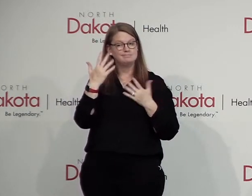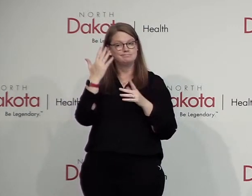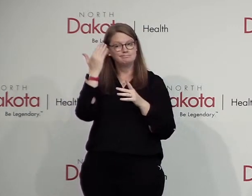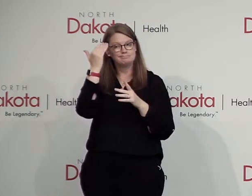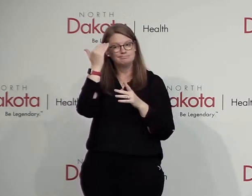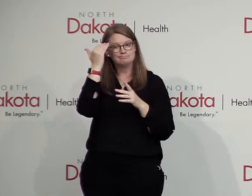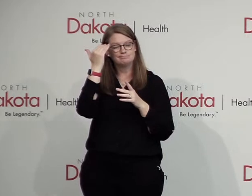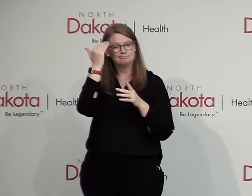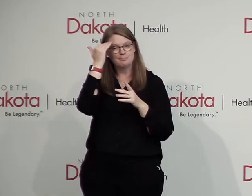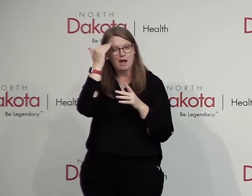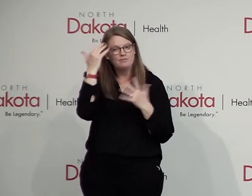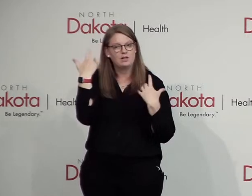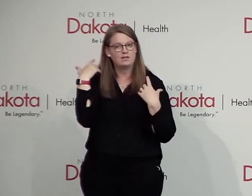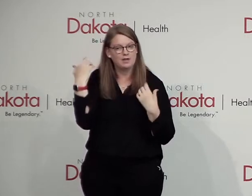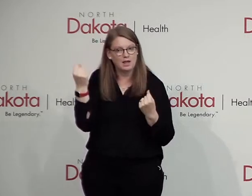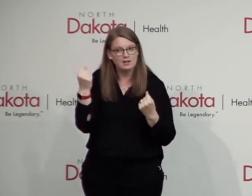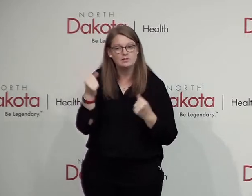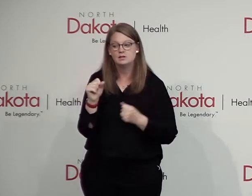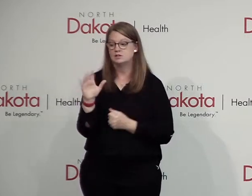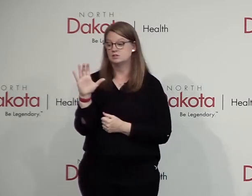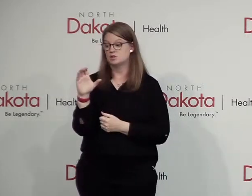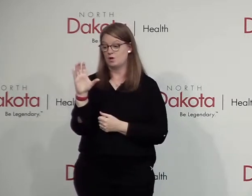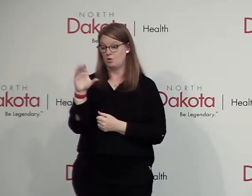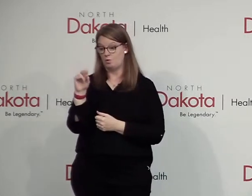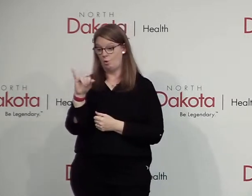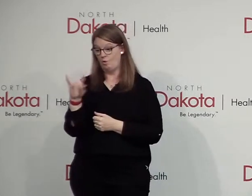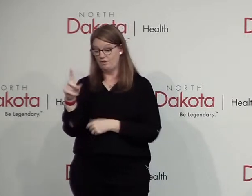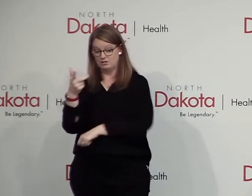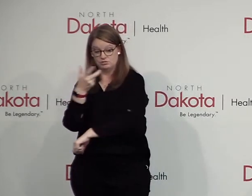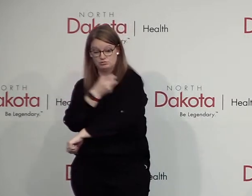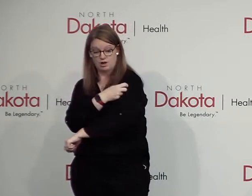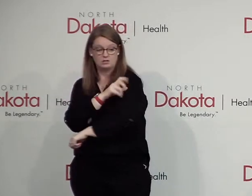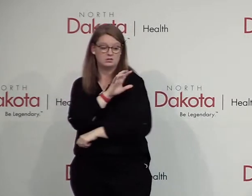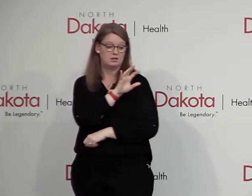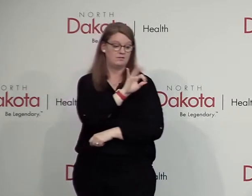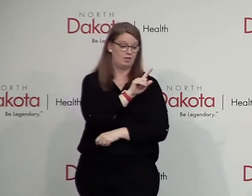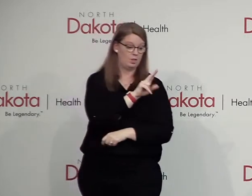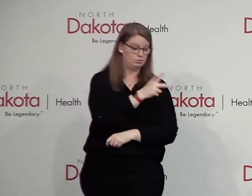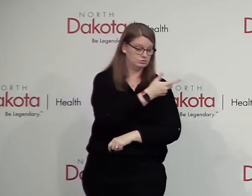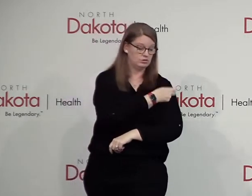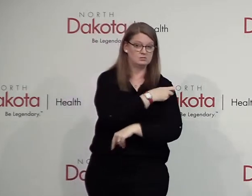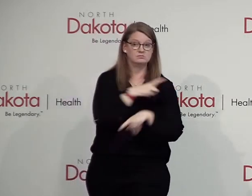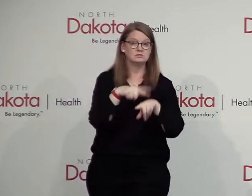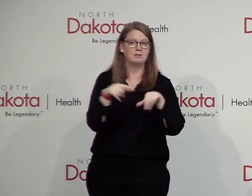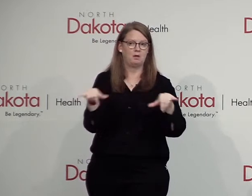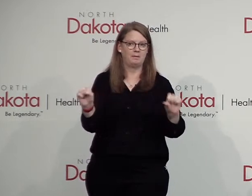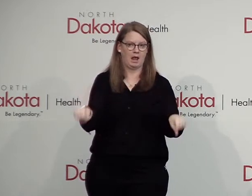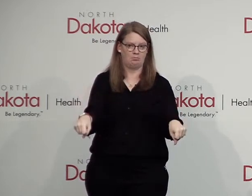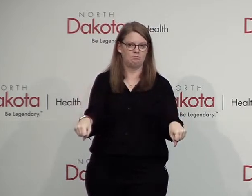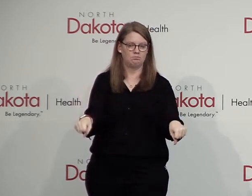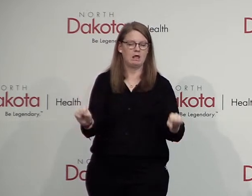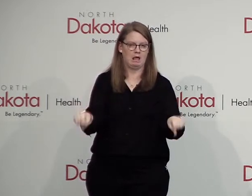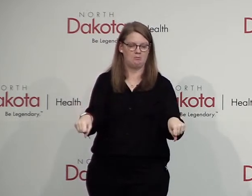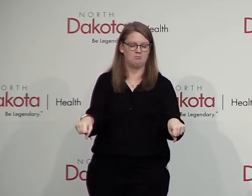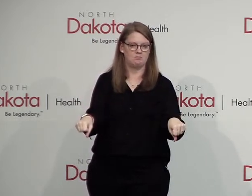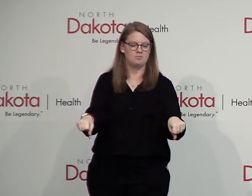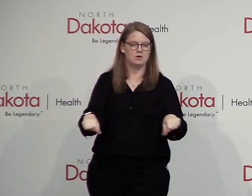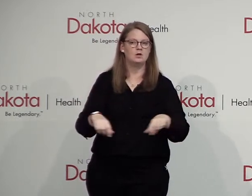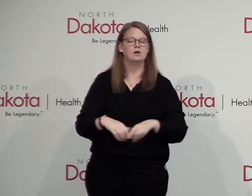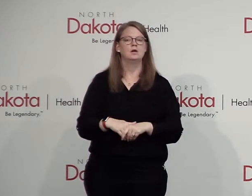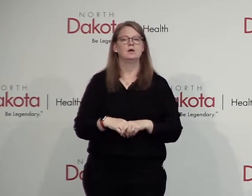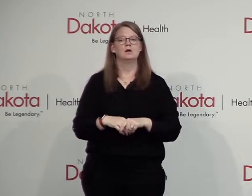COVID shots and flu shots can be given at the same time, and we encourage those. COVID